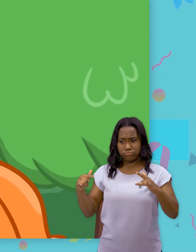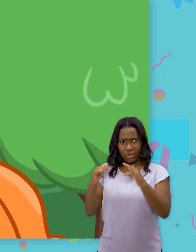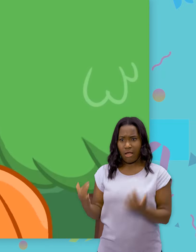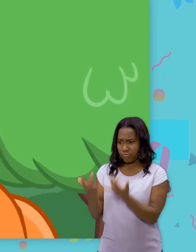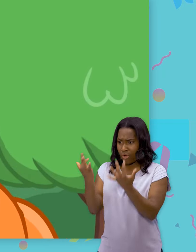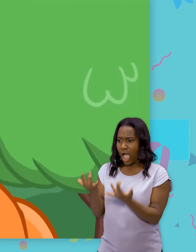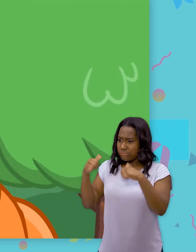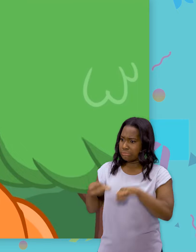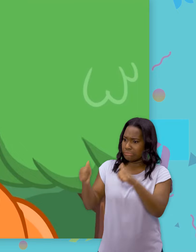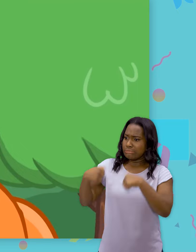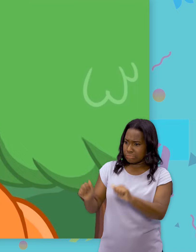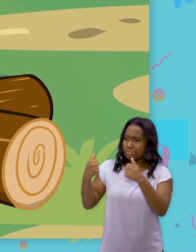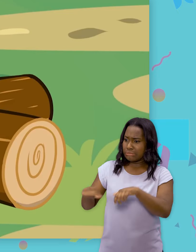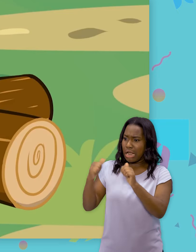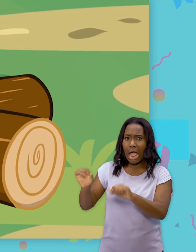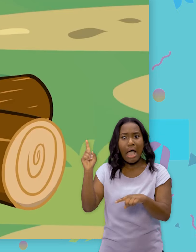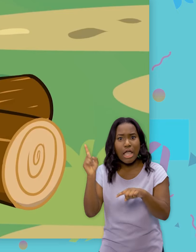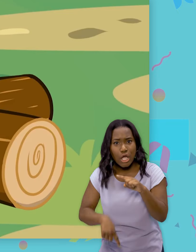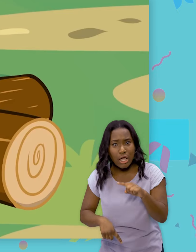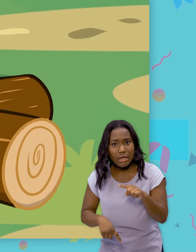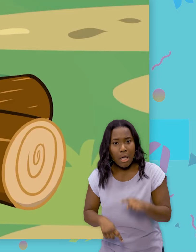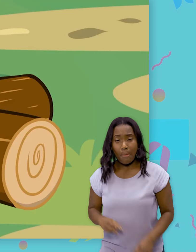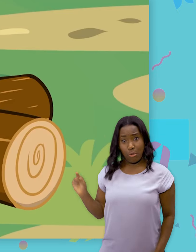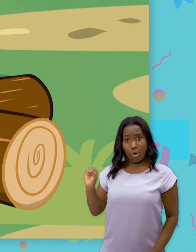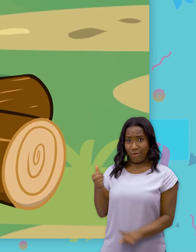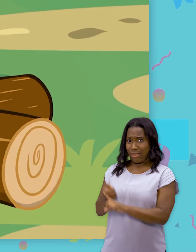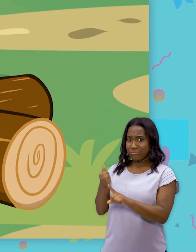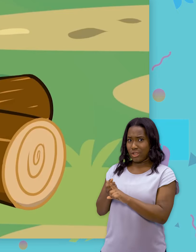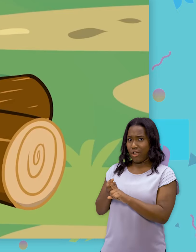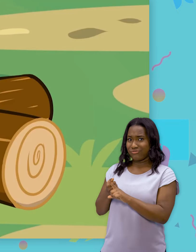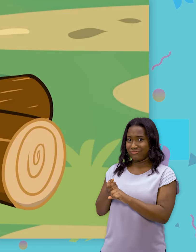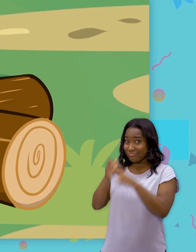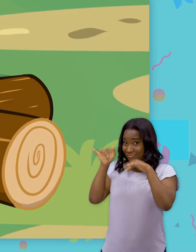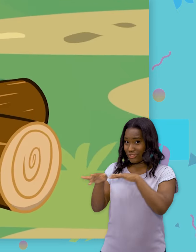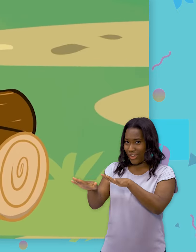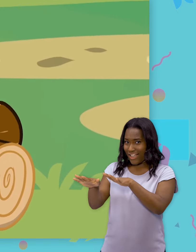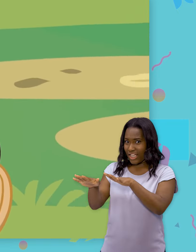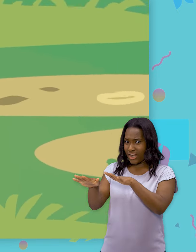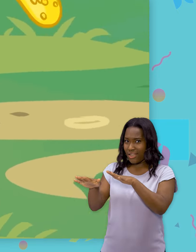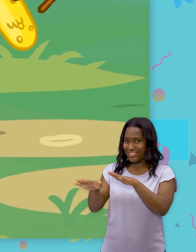get the campfire to burn. But now that Morphle is a dragon,